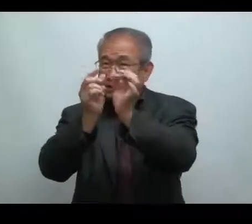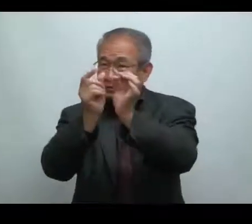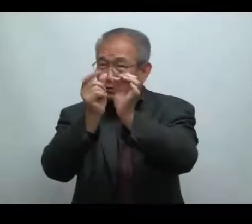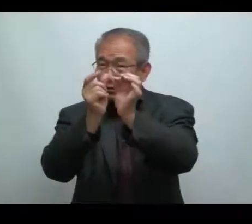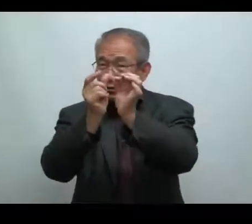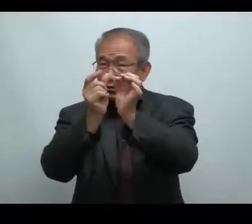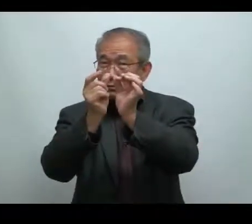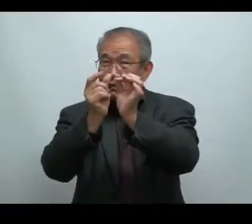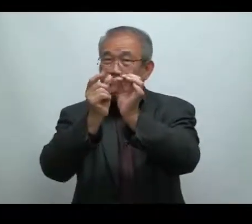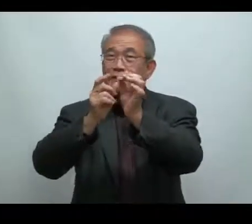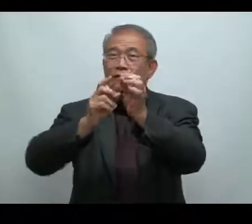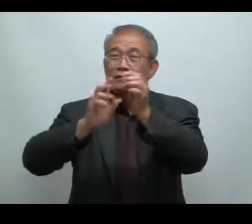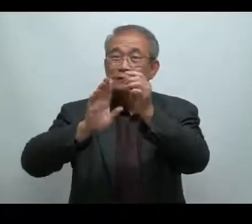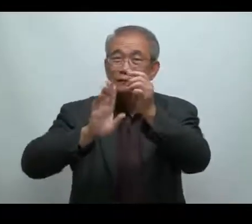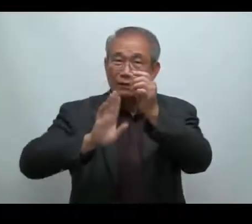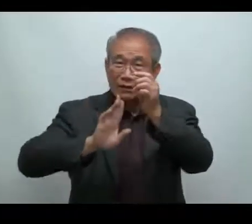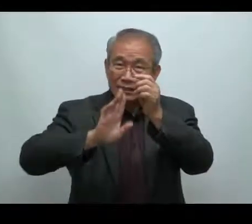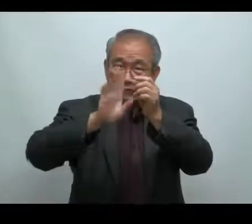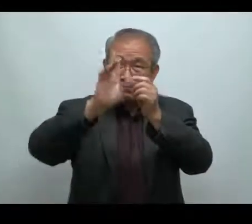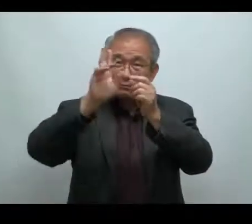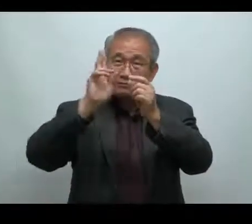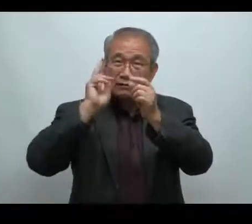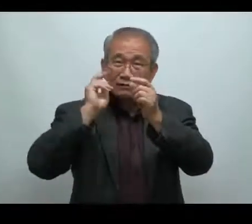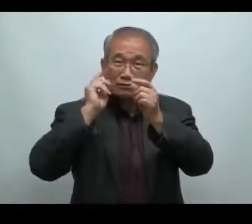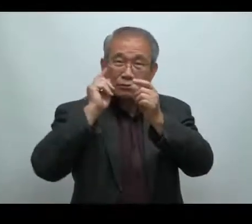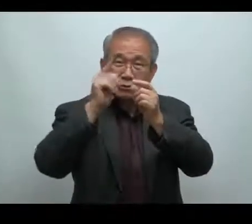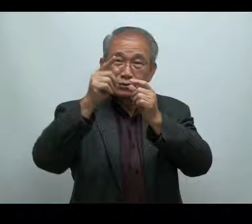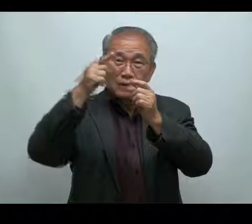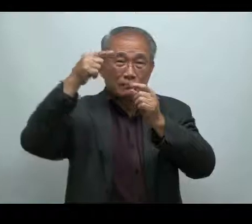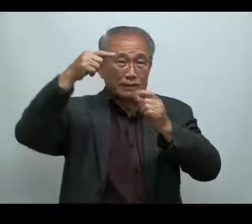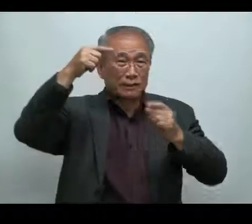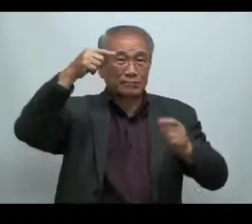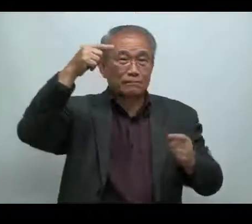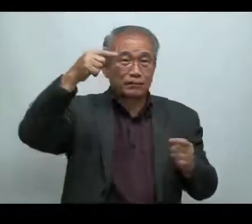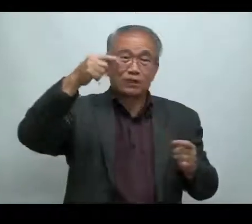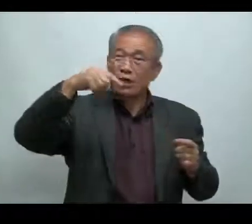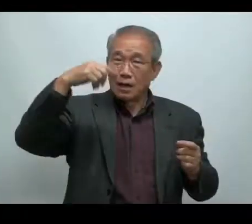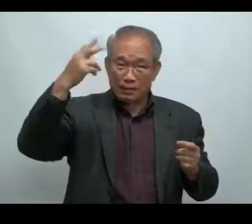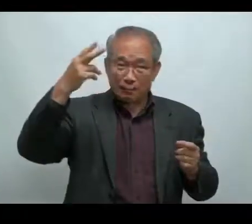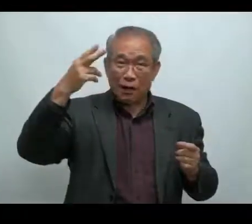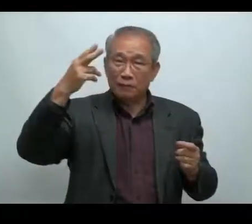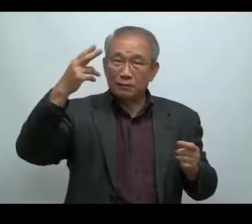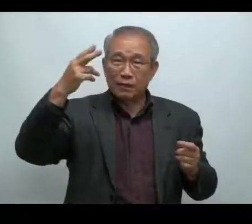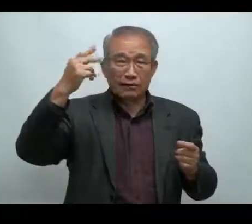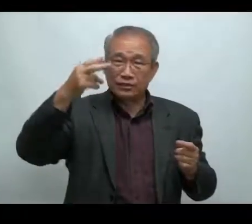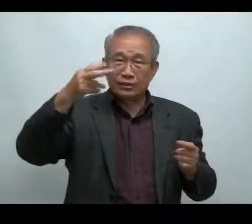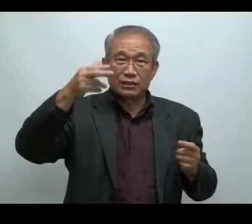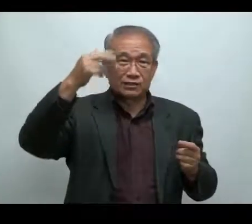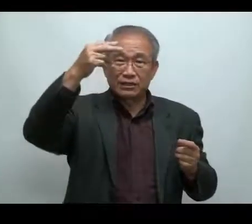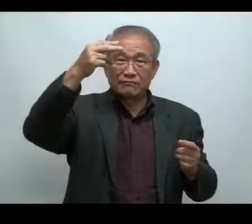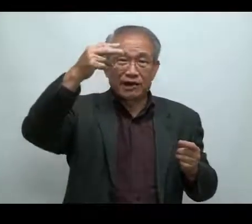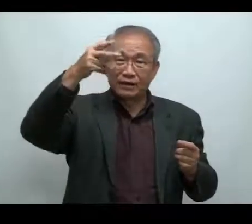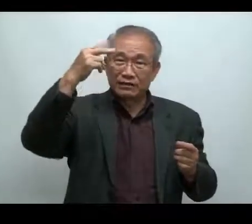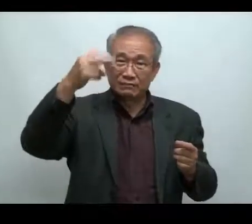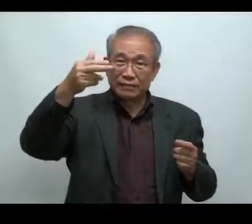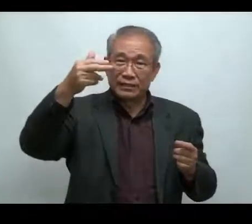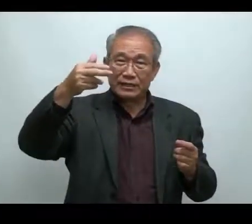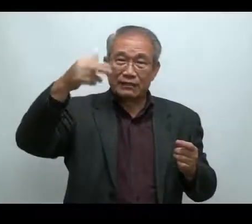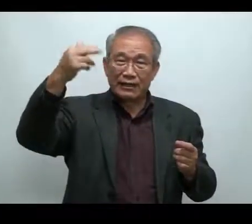a small little opening, not enough to produce that particular pitch, probably on D, on E flat, or E, on